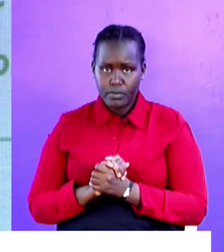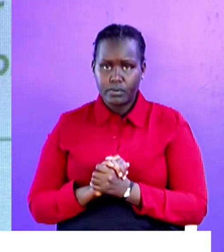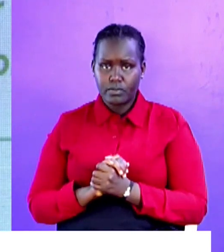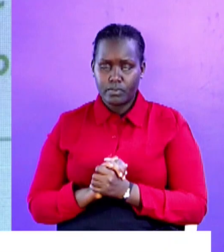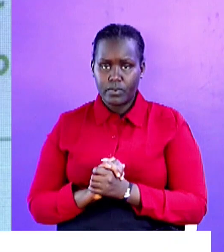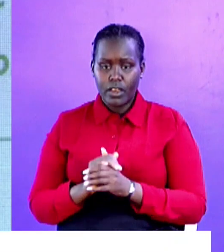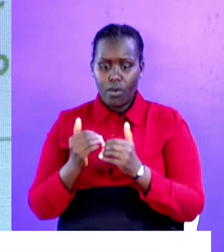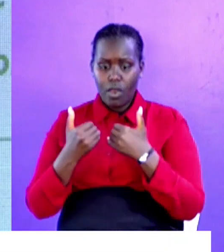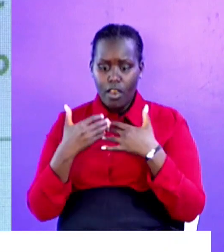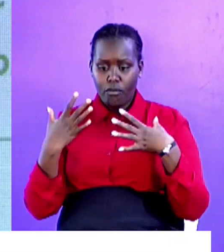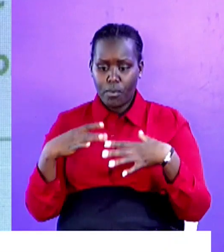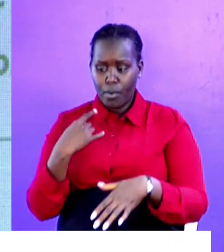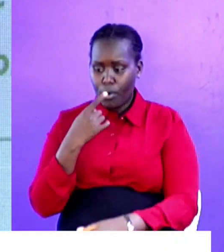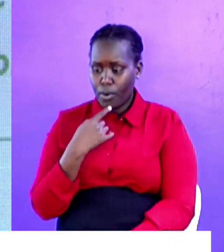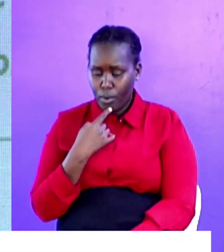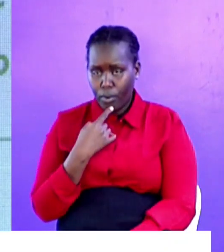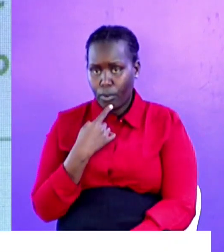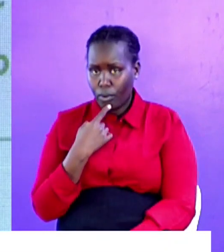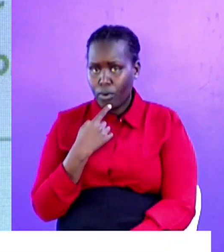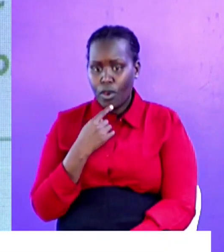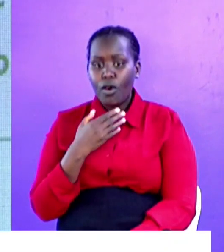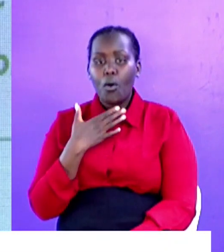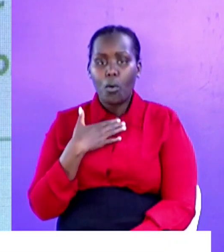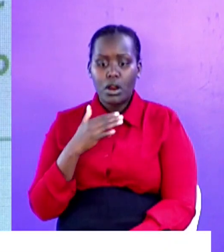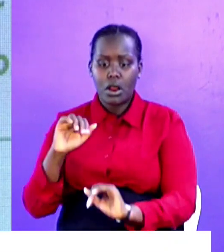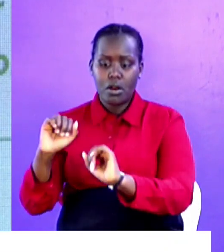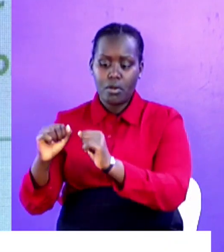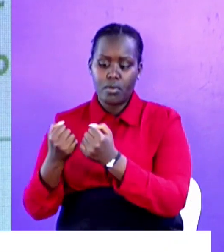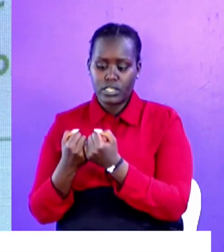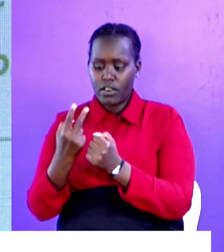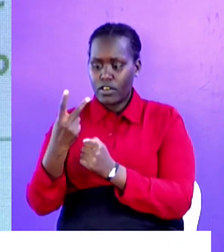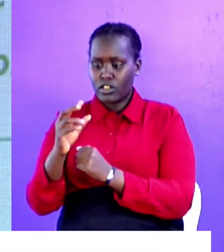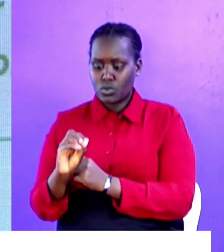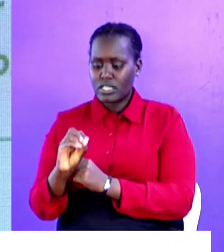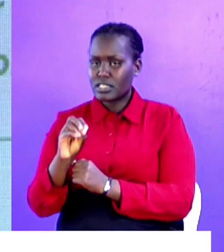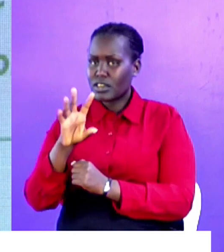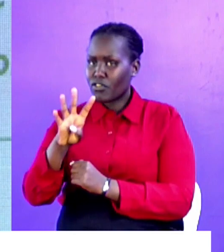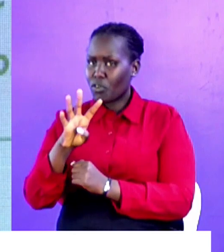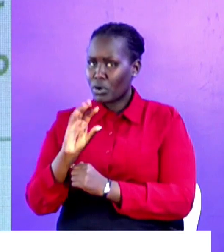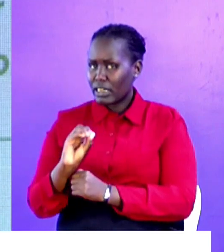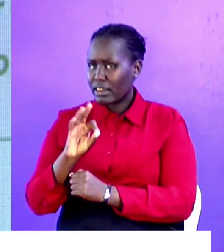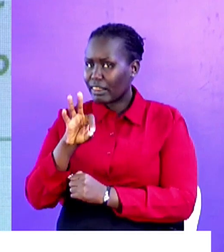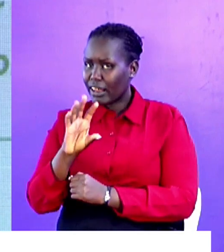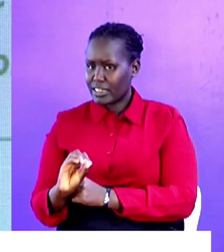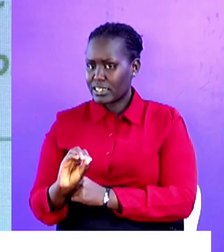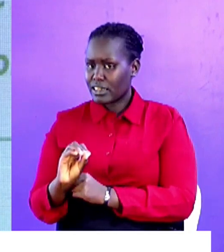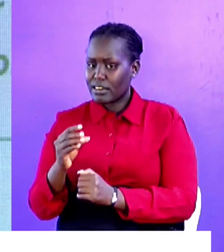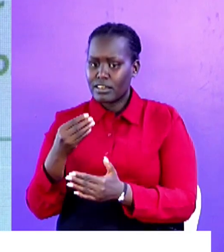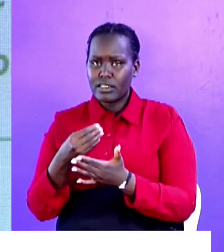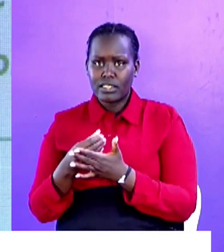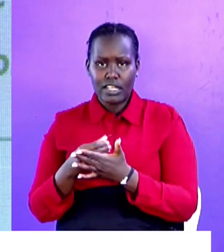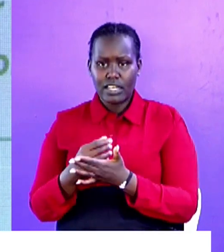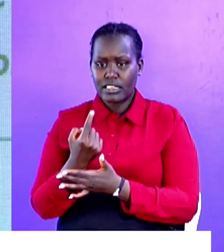There are people who would have wanted to save 20, 30, 40, 50 shillings a